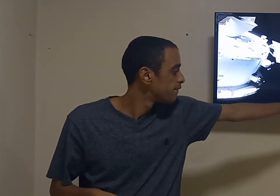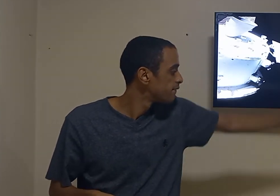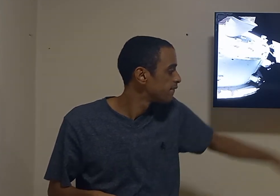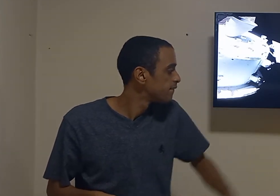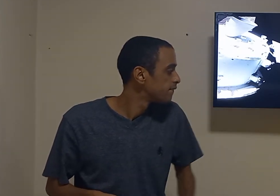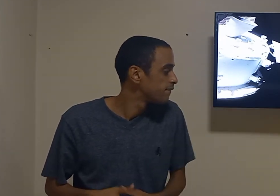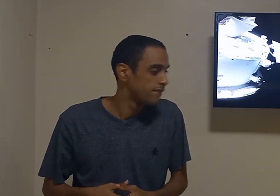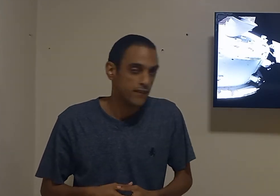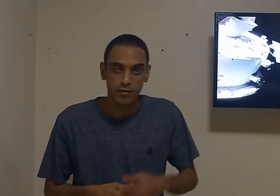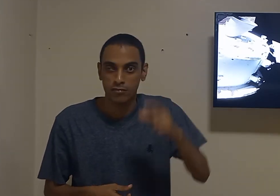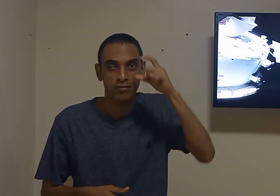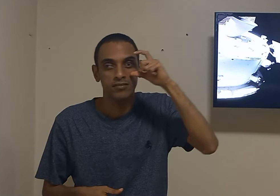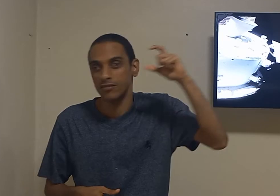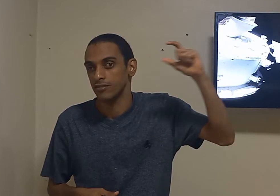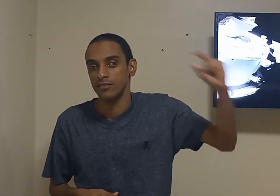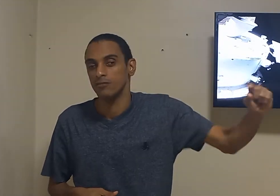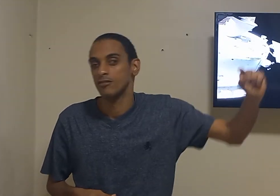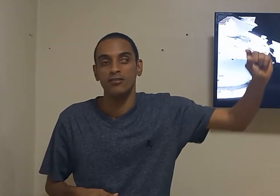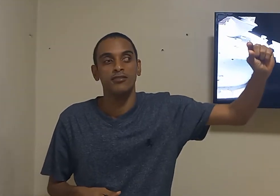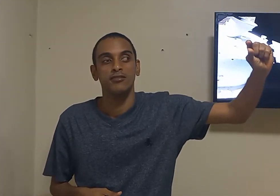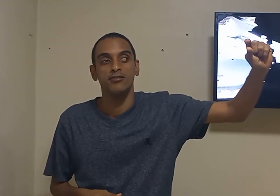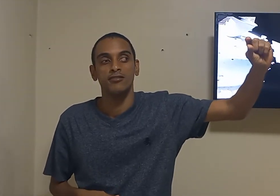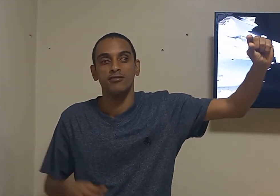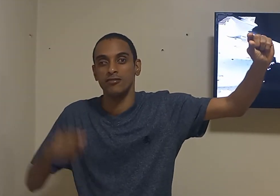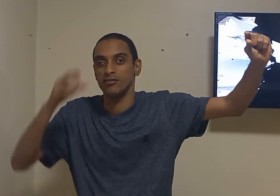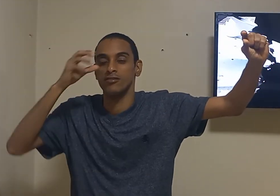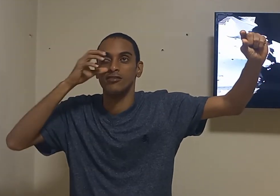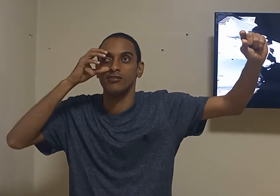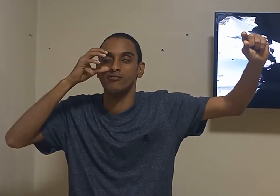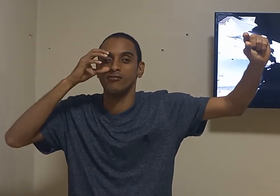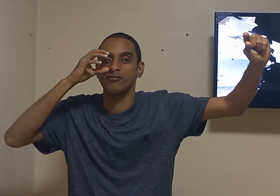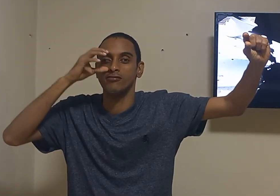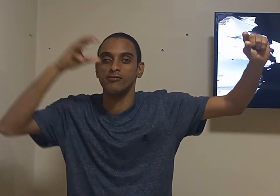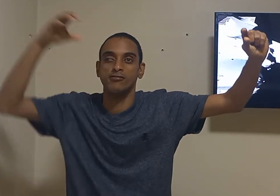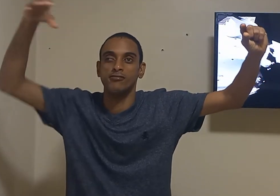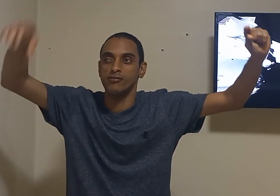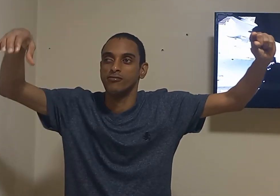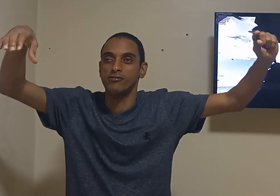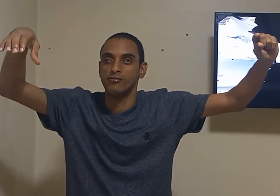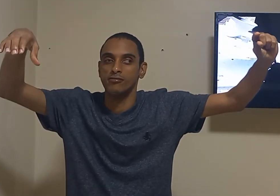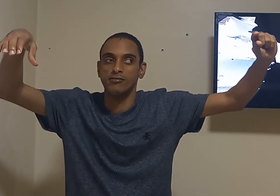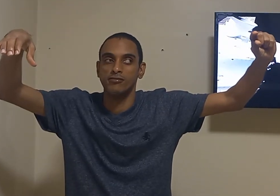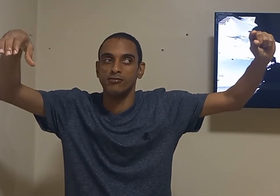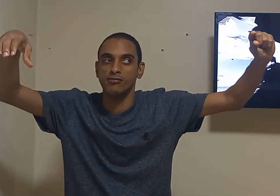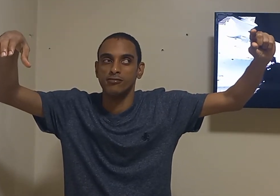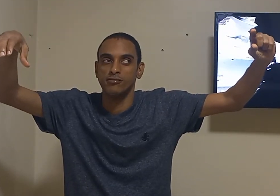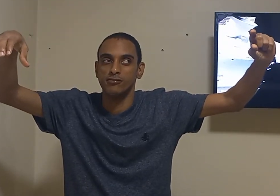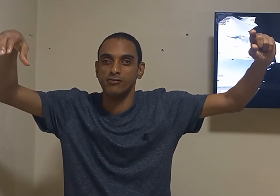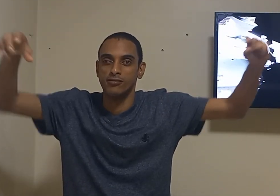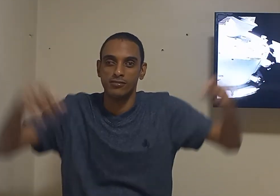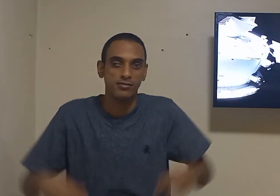space now capturing the imagination of a new generation, the Artemis generation.